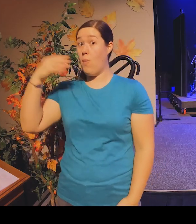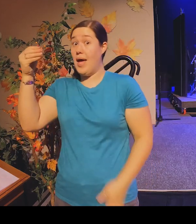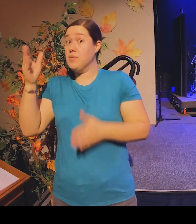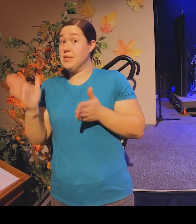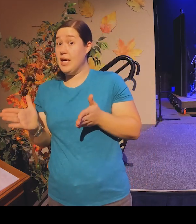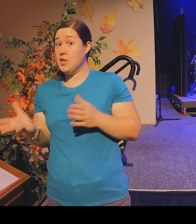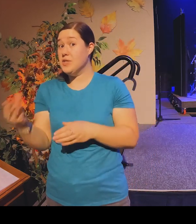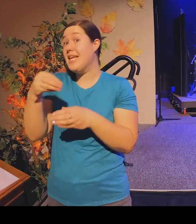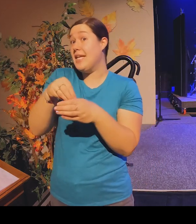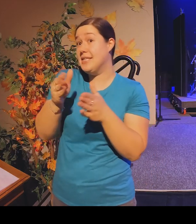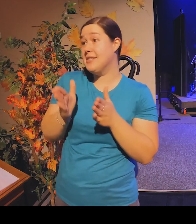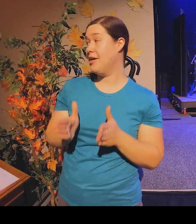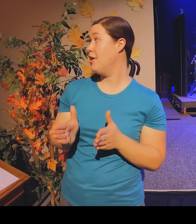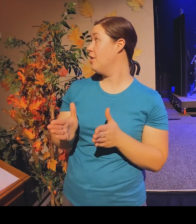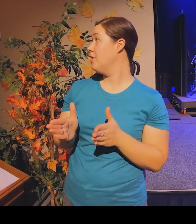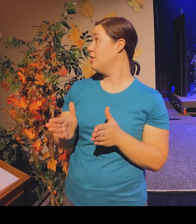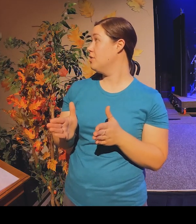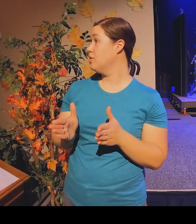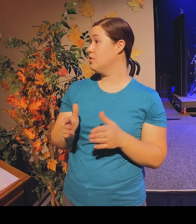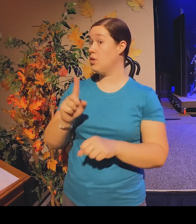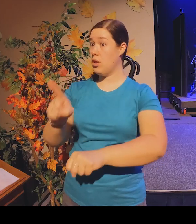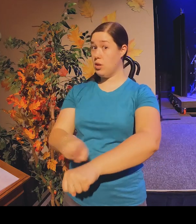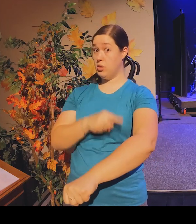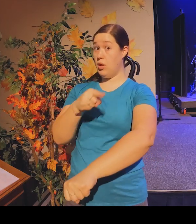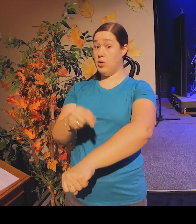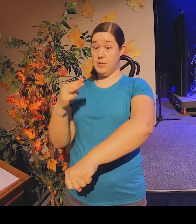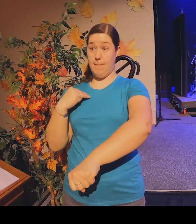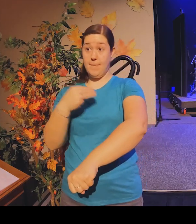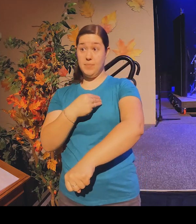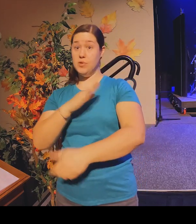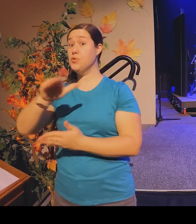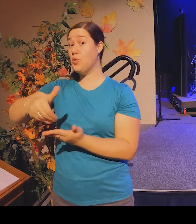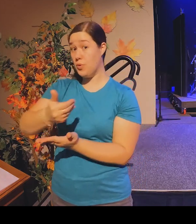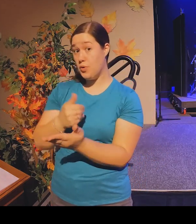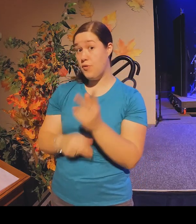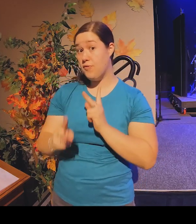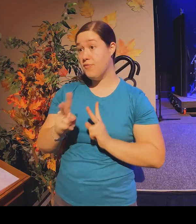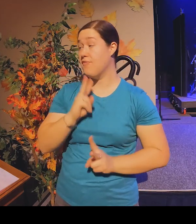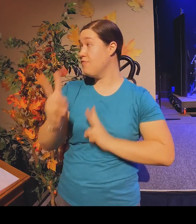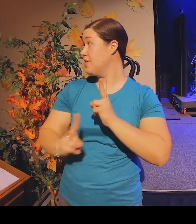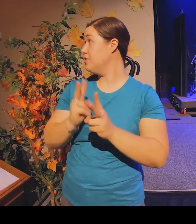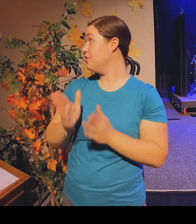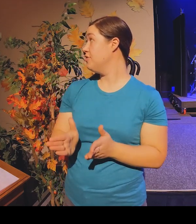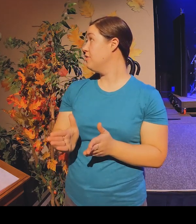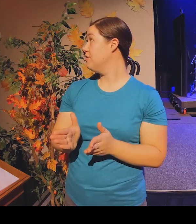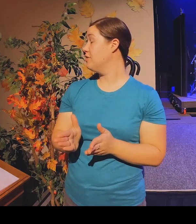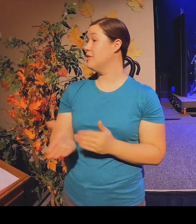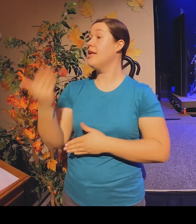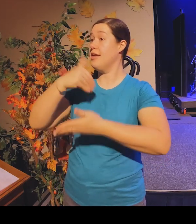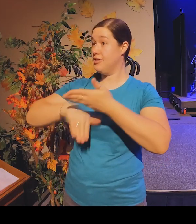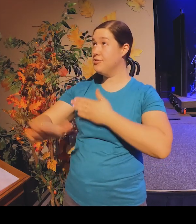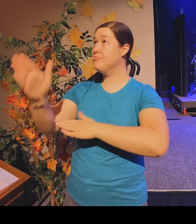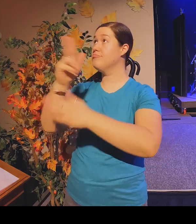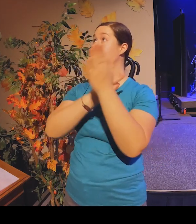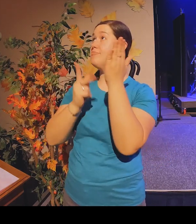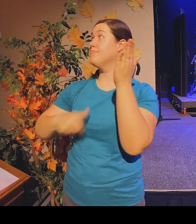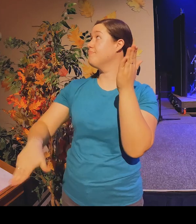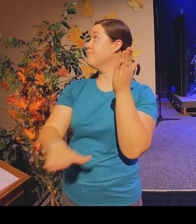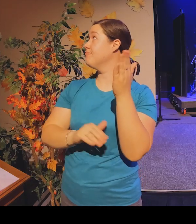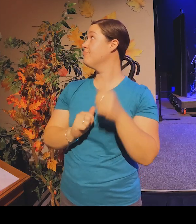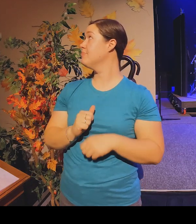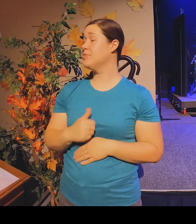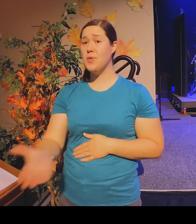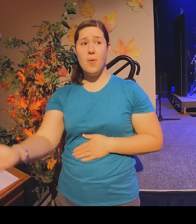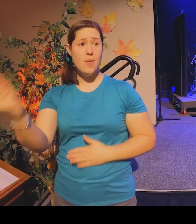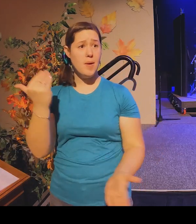outsiders and insiders, long-timers and newcomers, and the in-between. Come as you